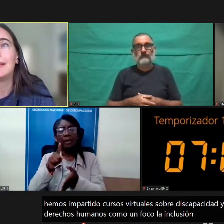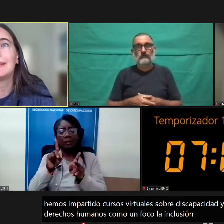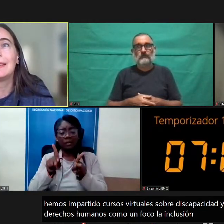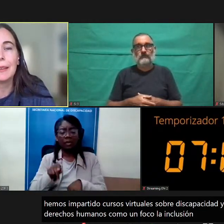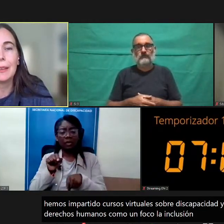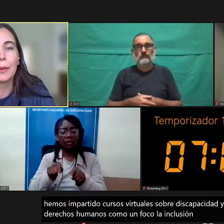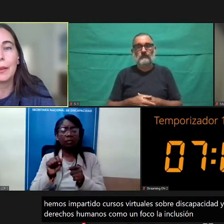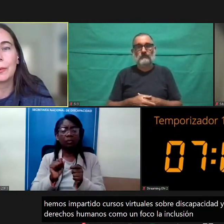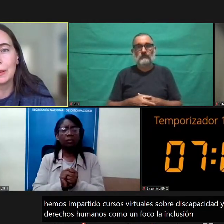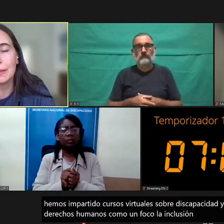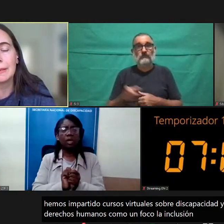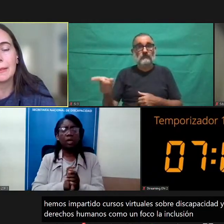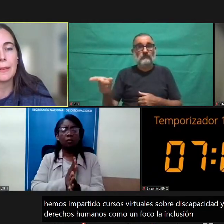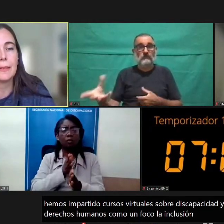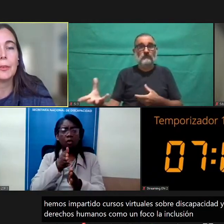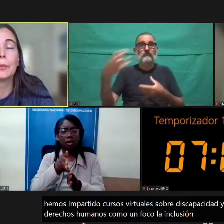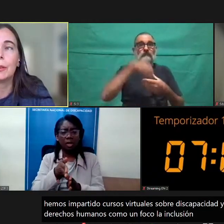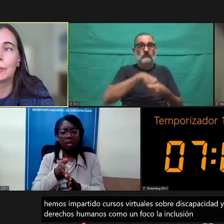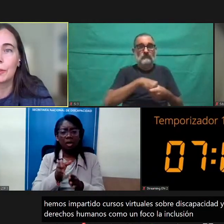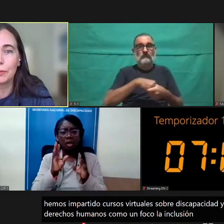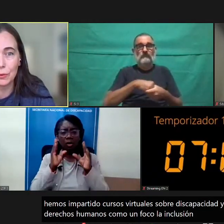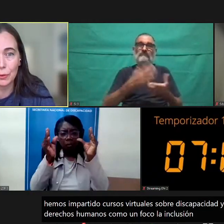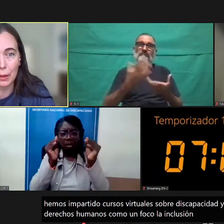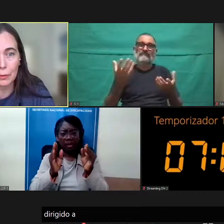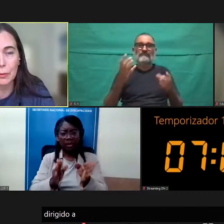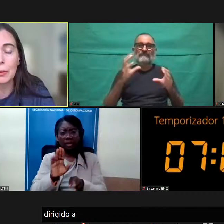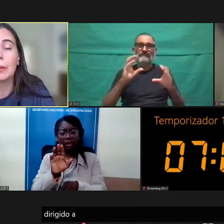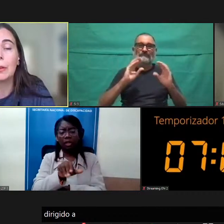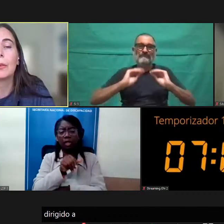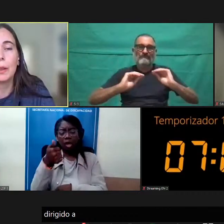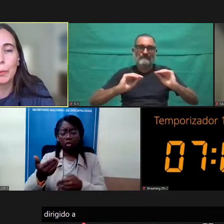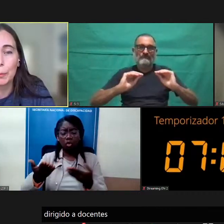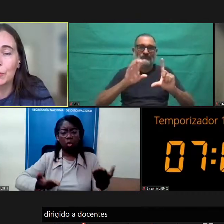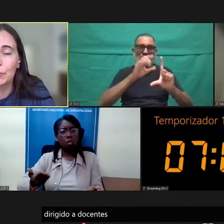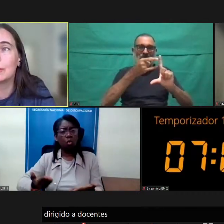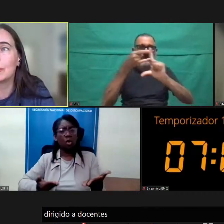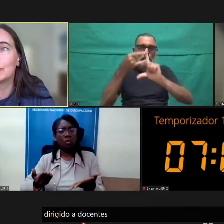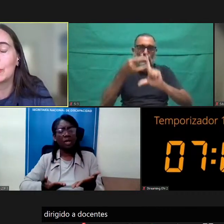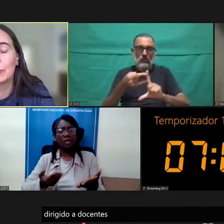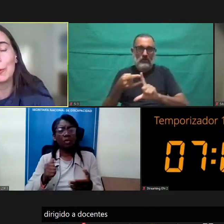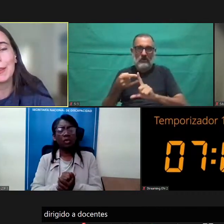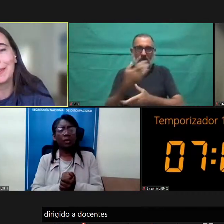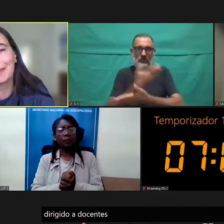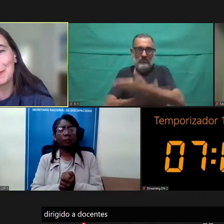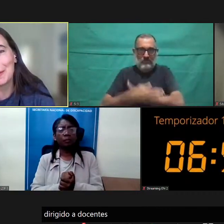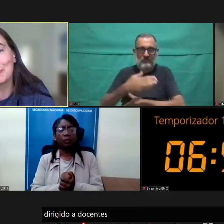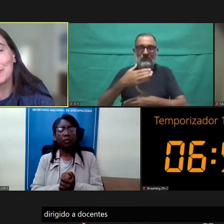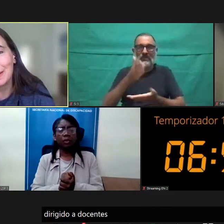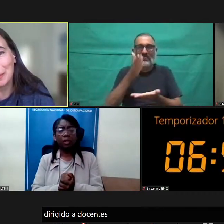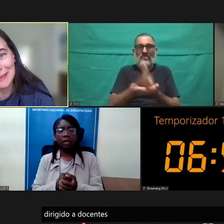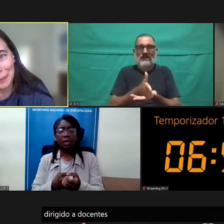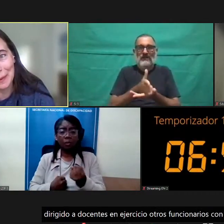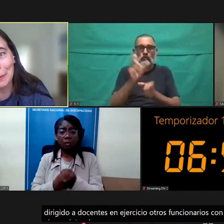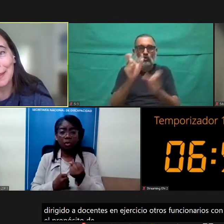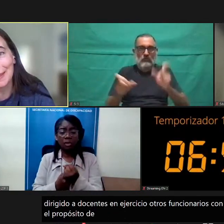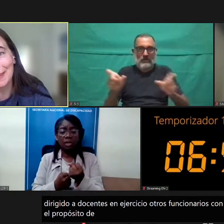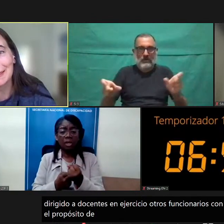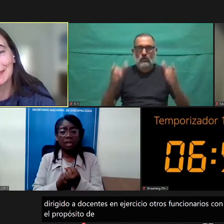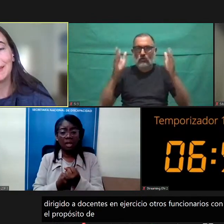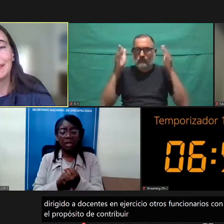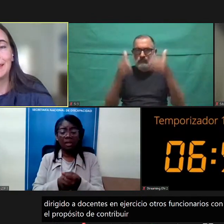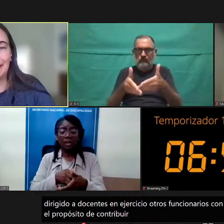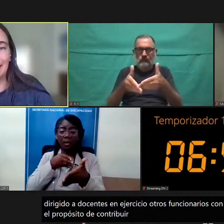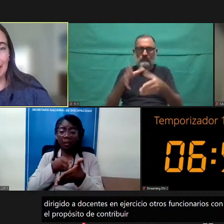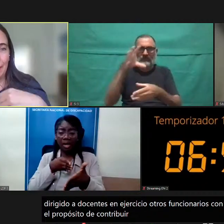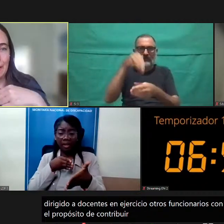inclusion of persons with disabilities addressed to teachers and officials to contribute